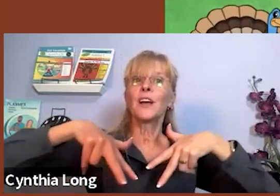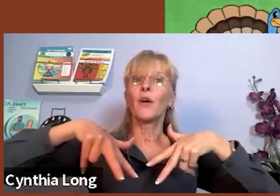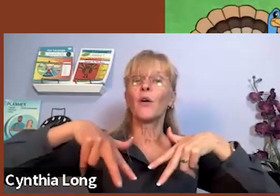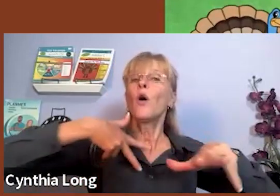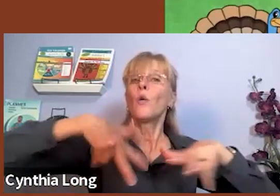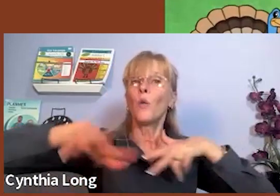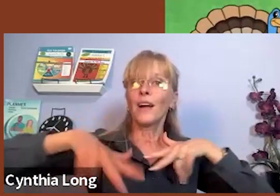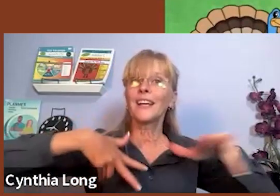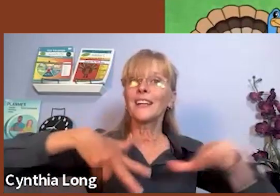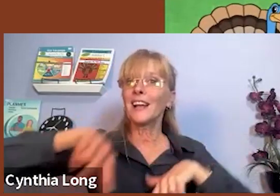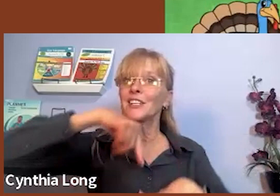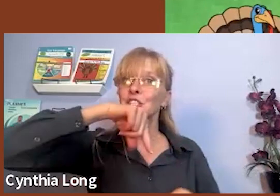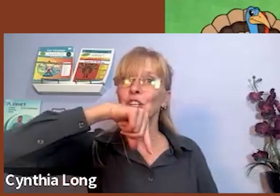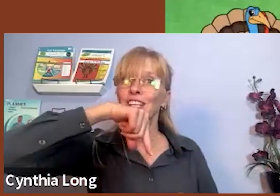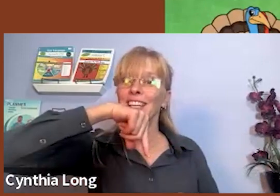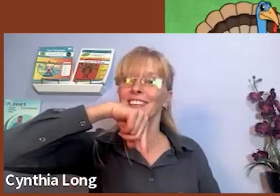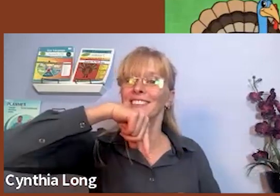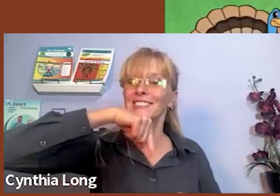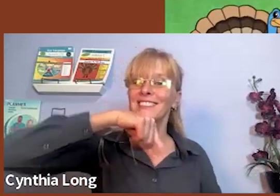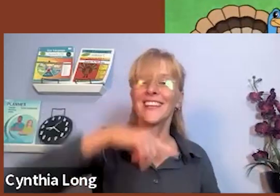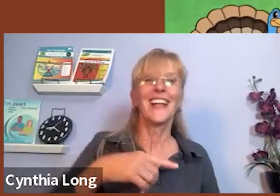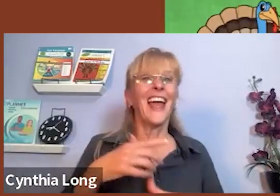You would go walking.